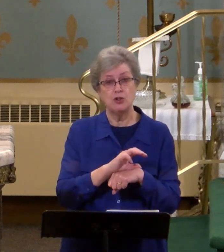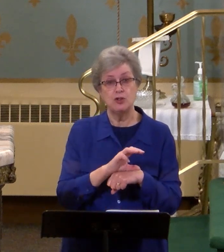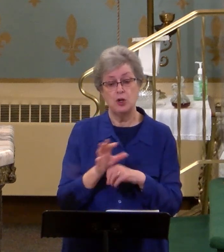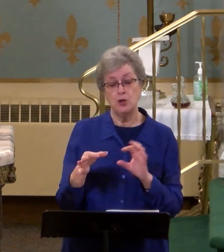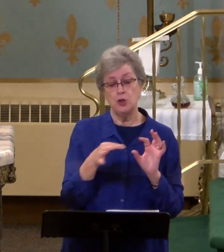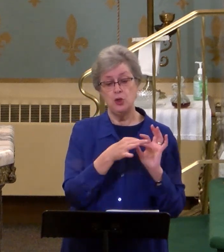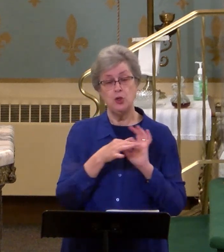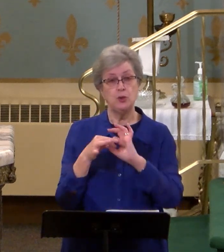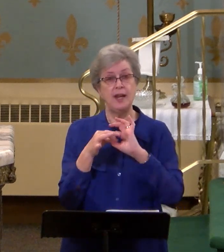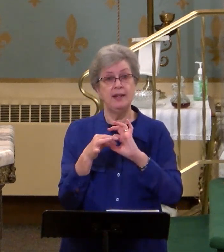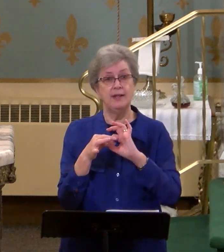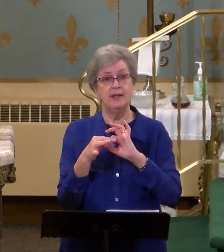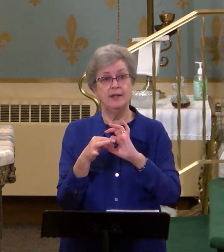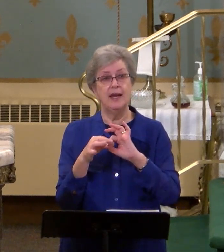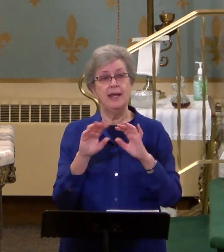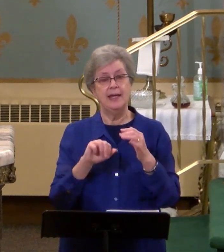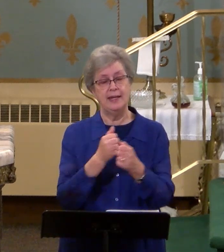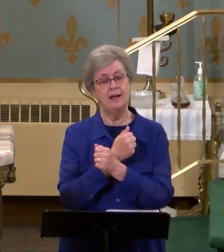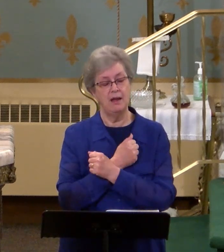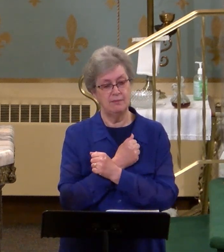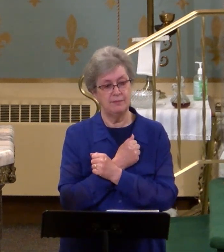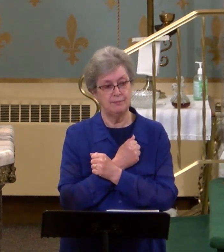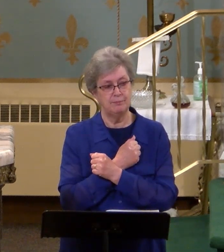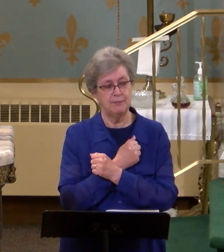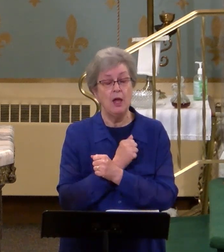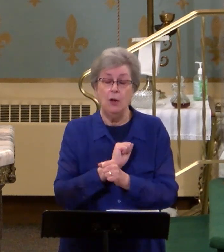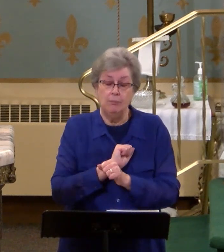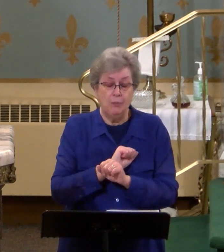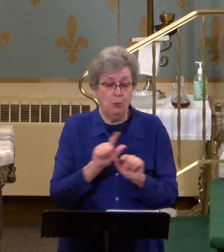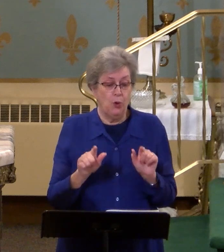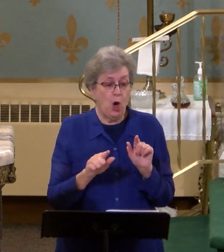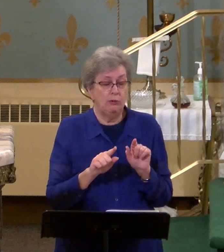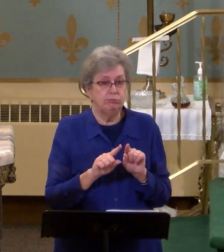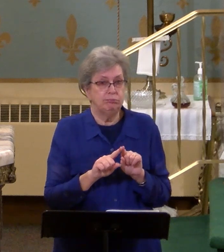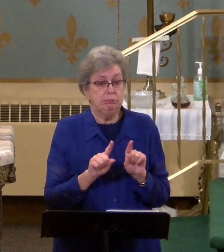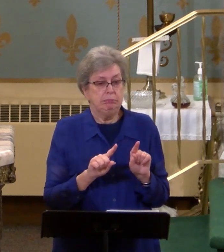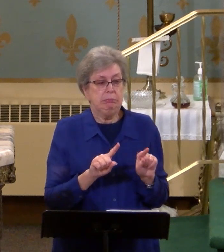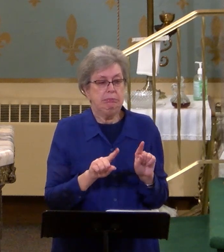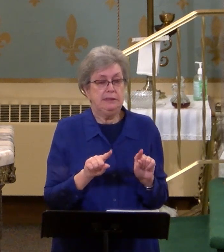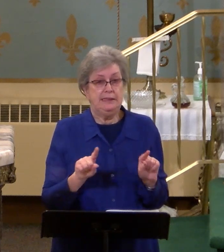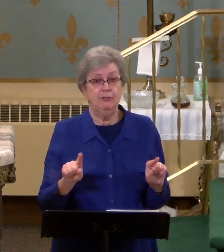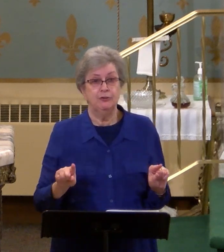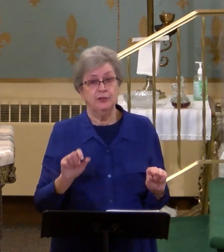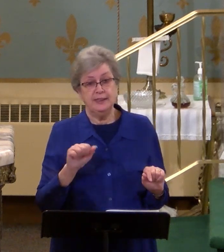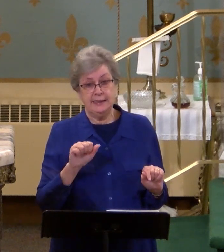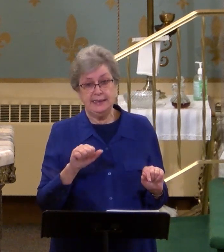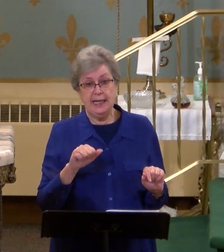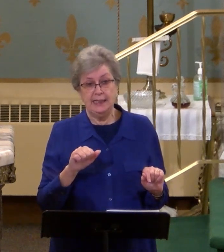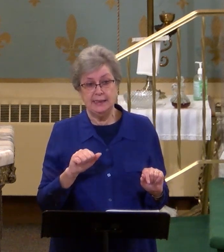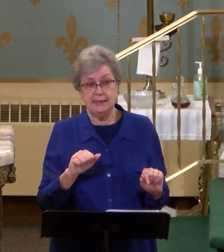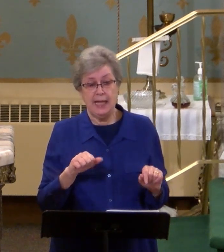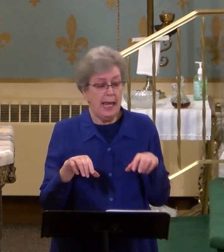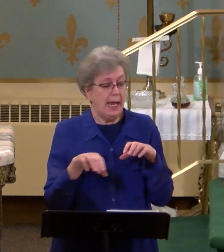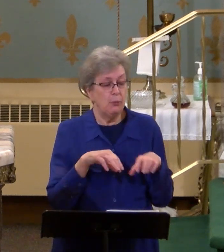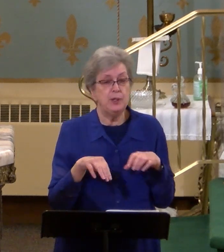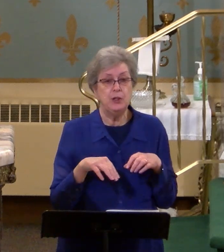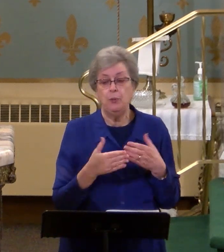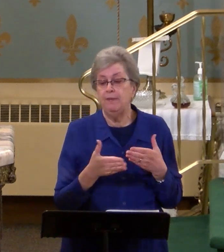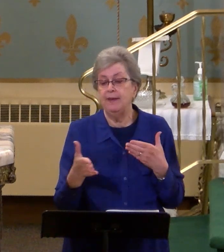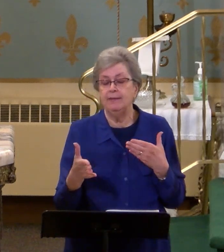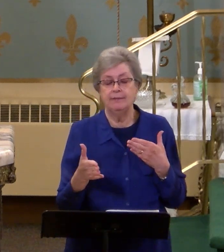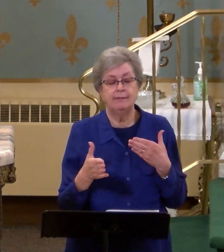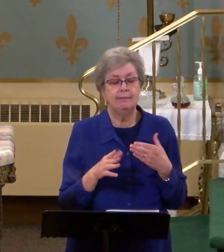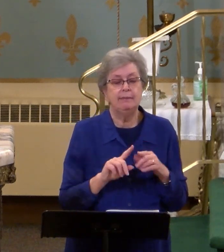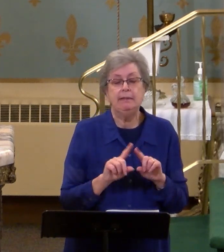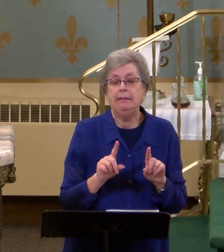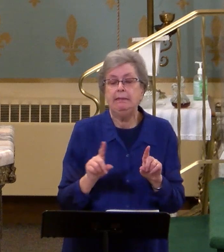love. Even though we're all different from each other, and we do things differently, and we